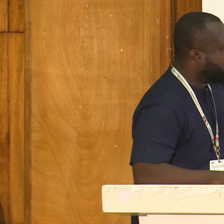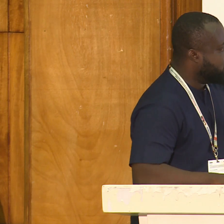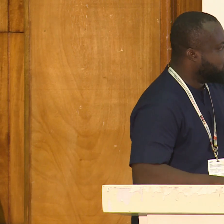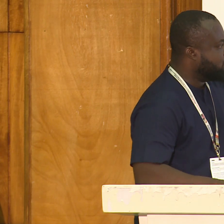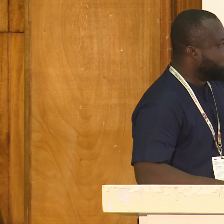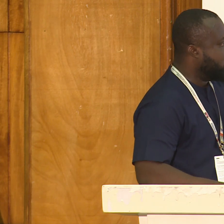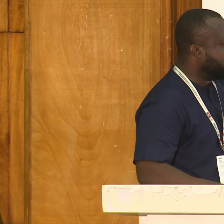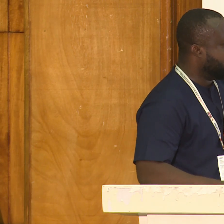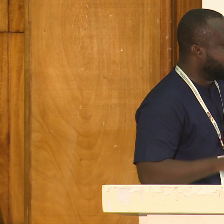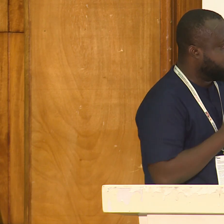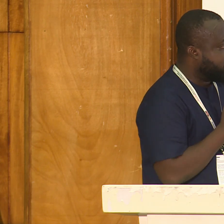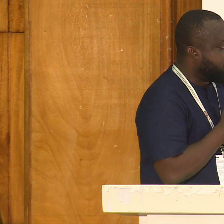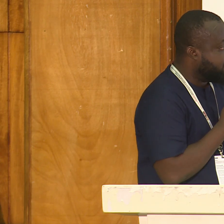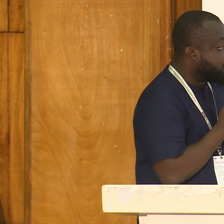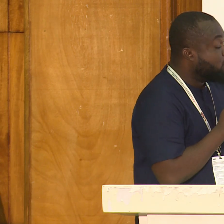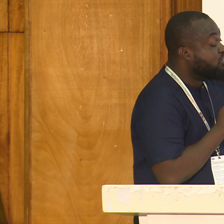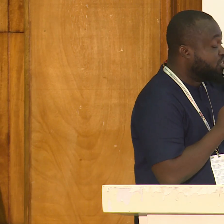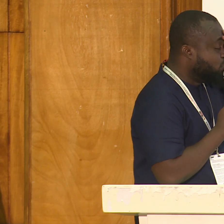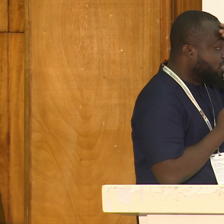the